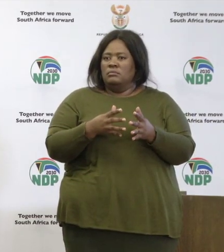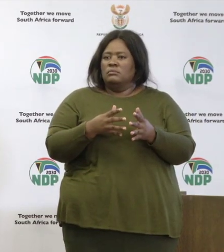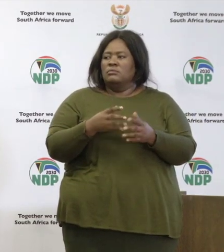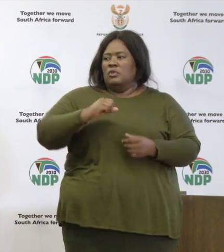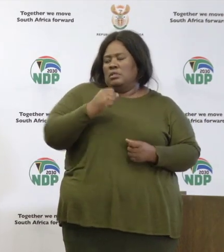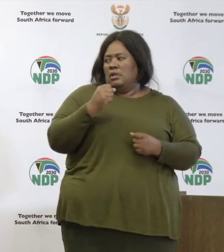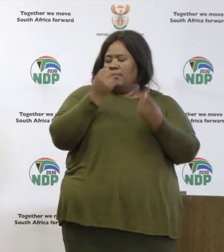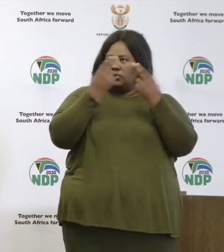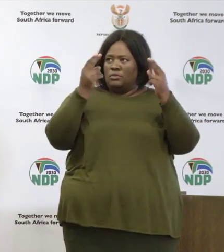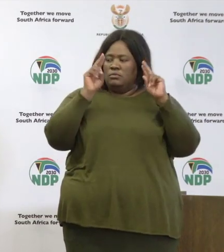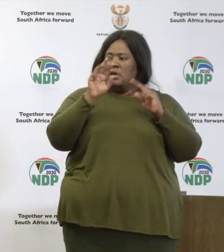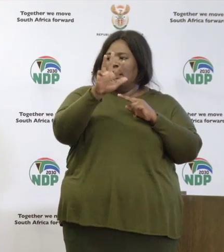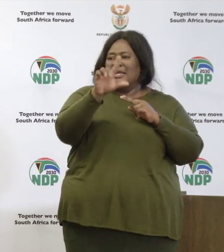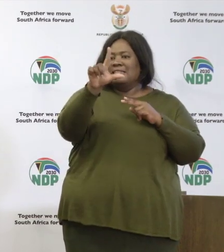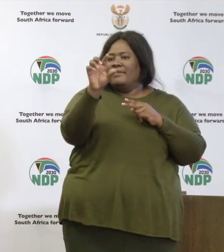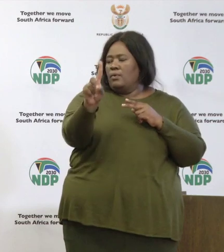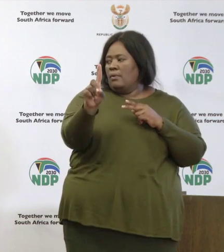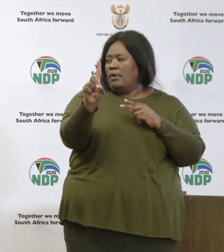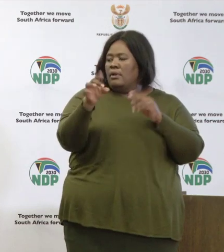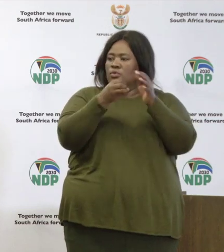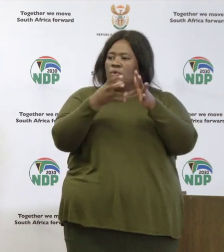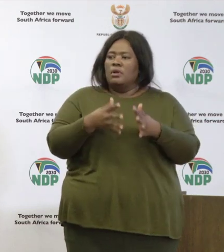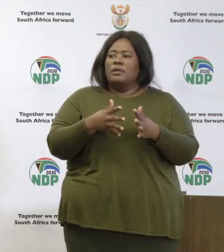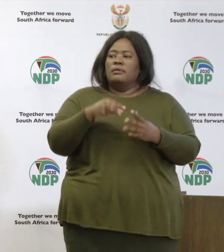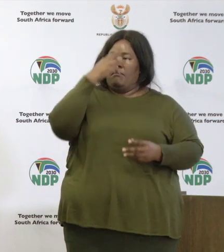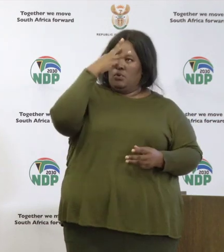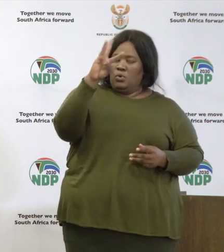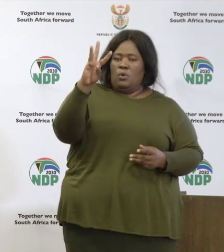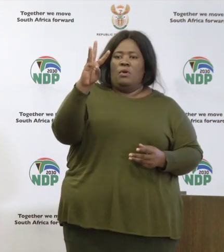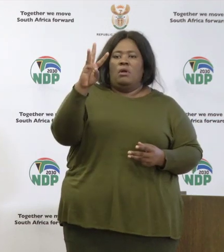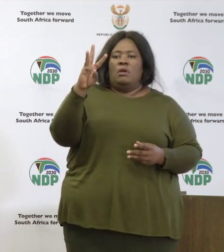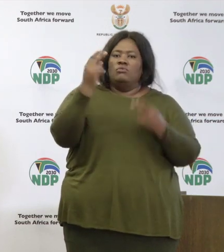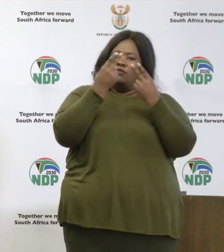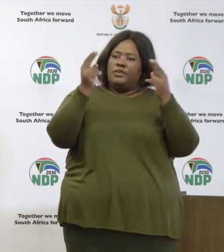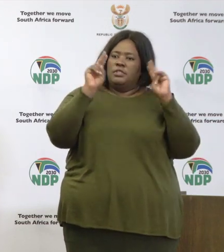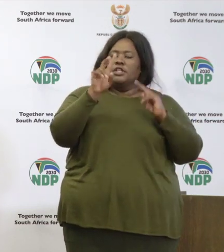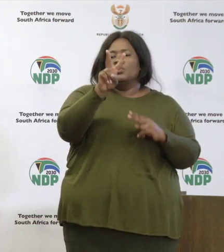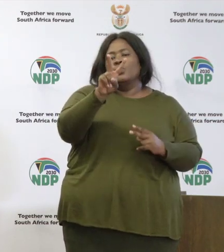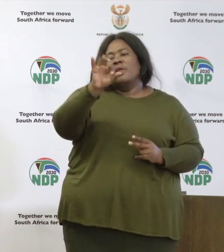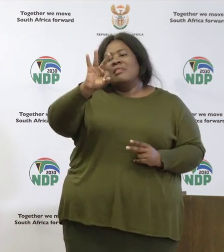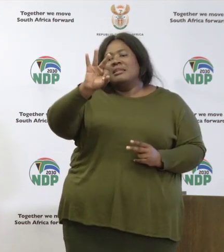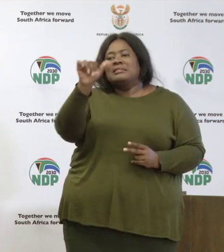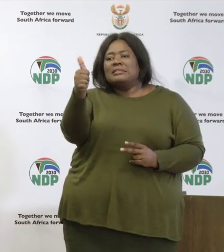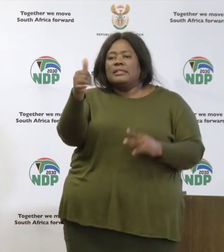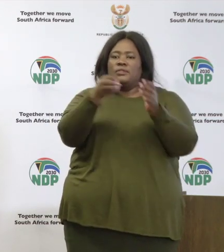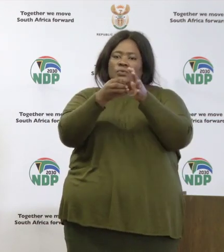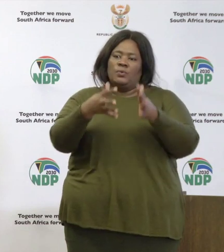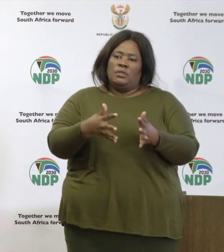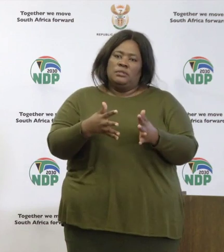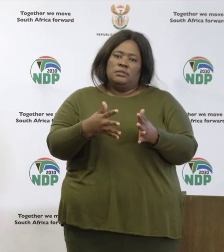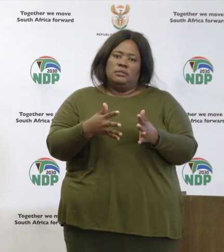Stellenbosch University with 971 students, University of Pretoria with 236 students,